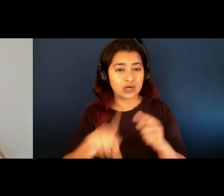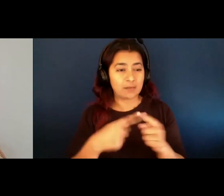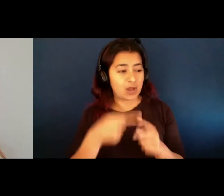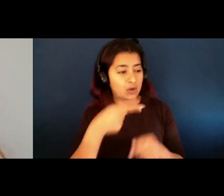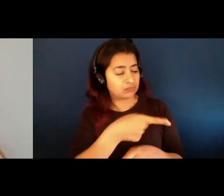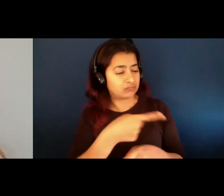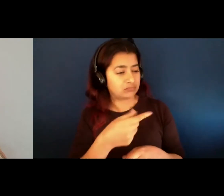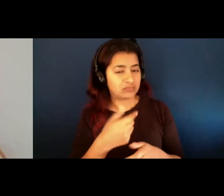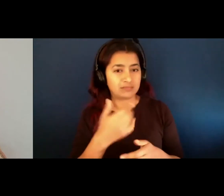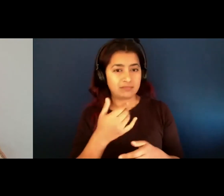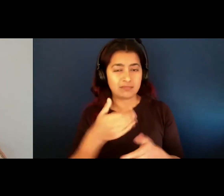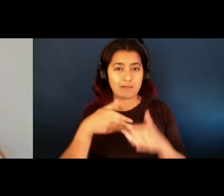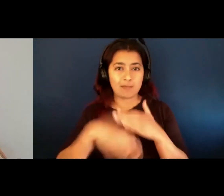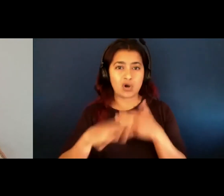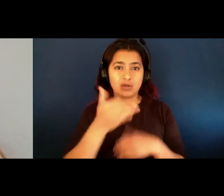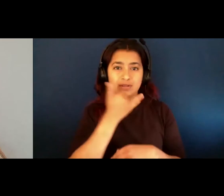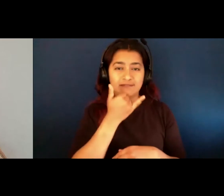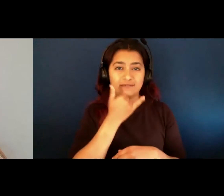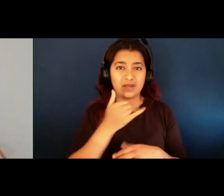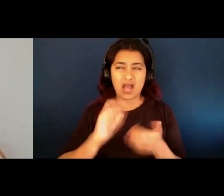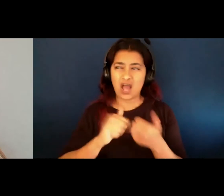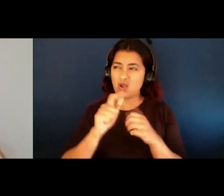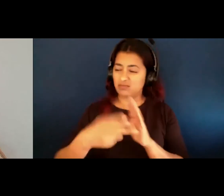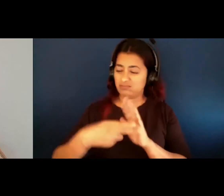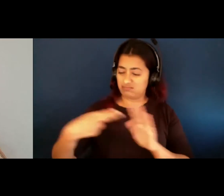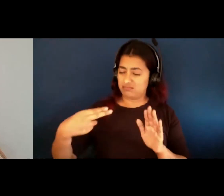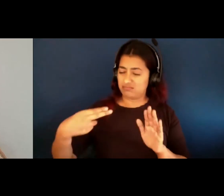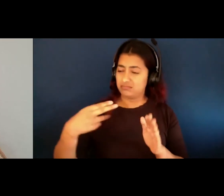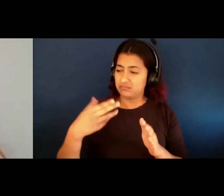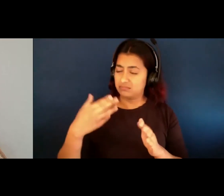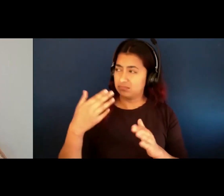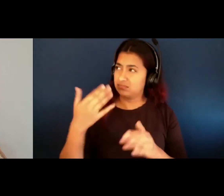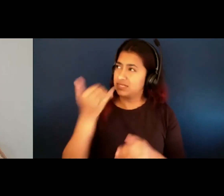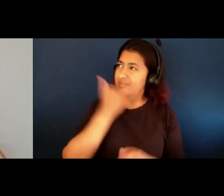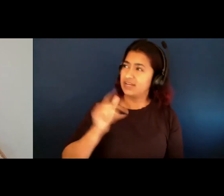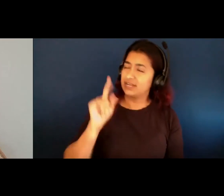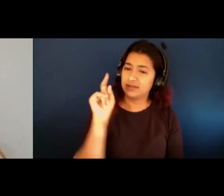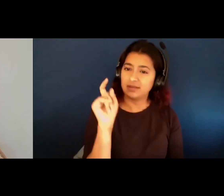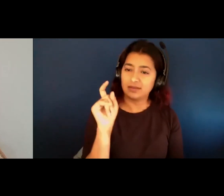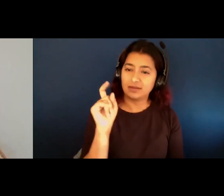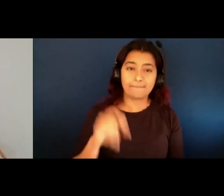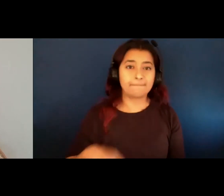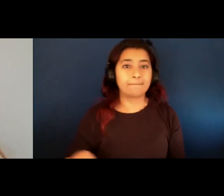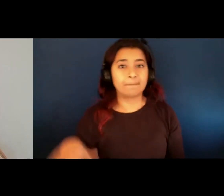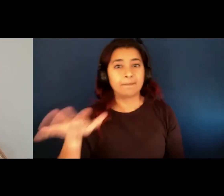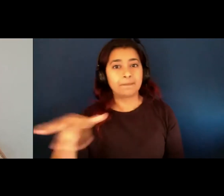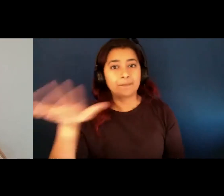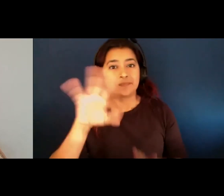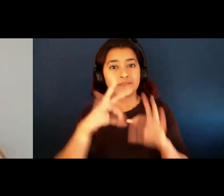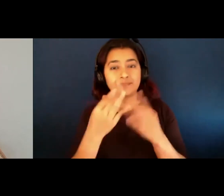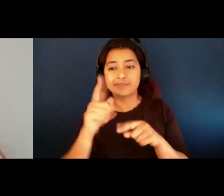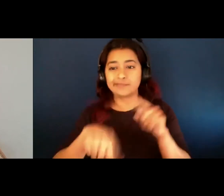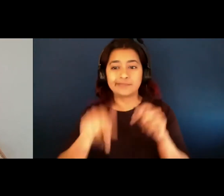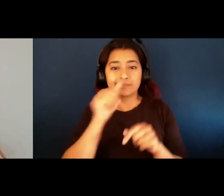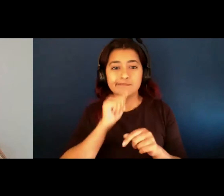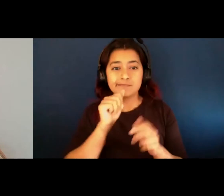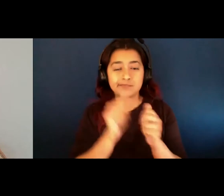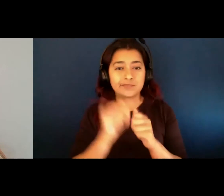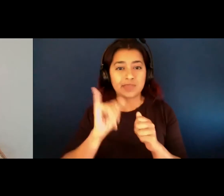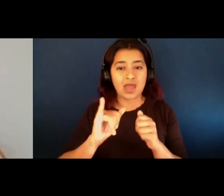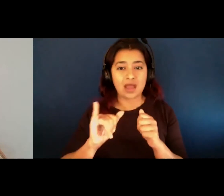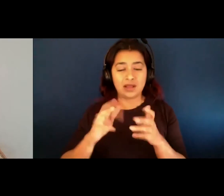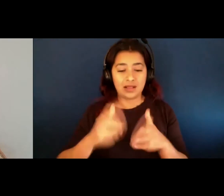part of a human being a defect? The neighborhood's families, unable to cope with the indignities of